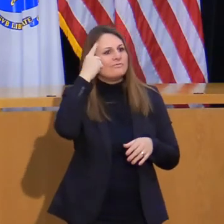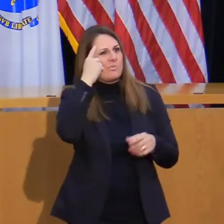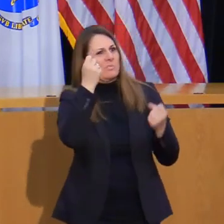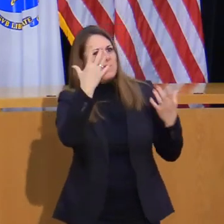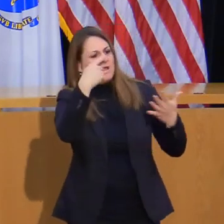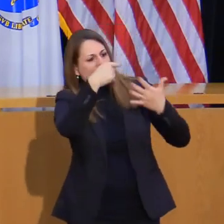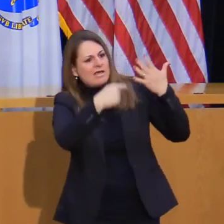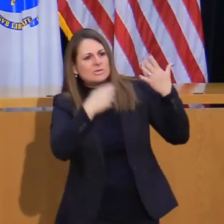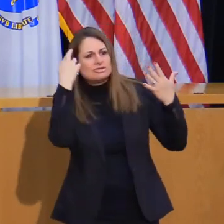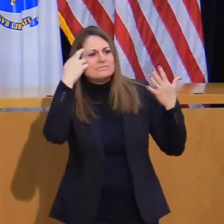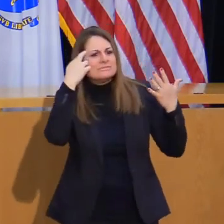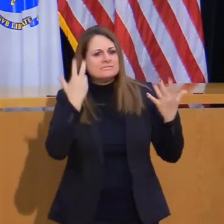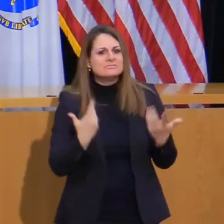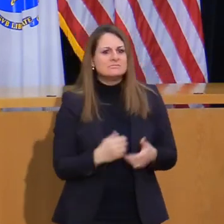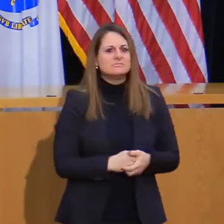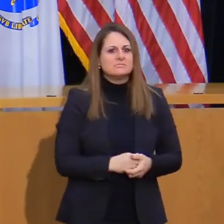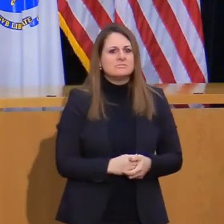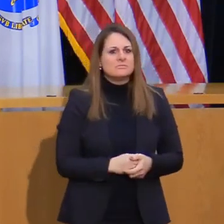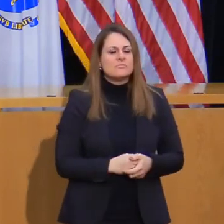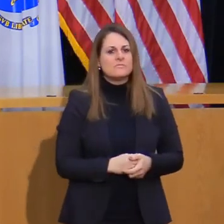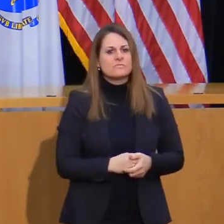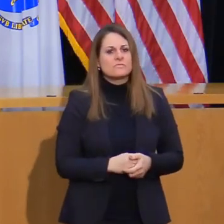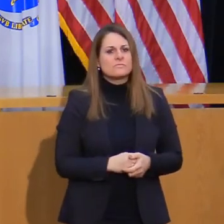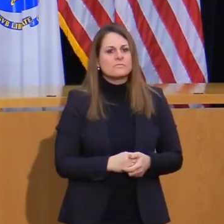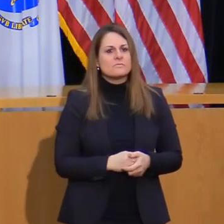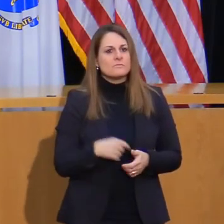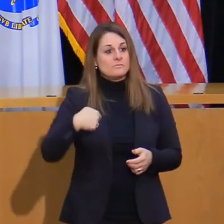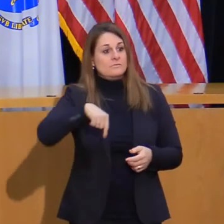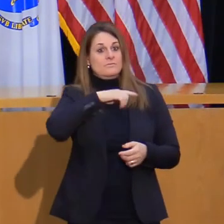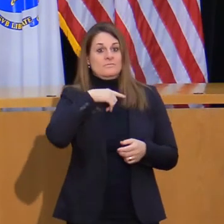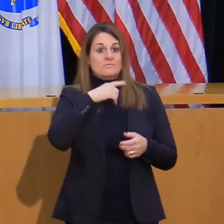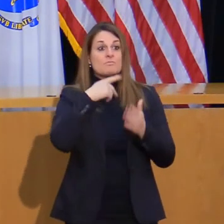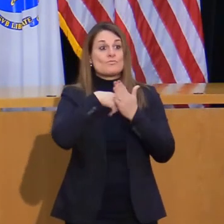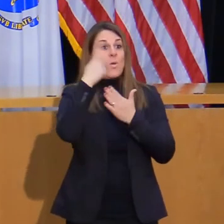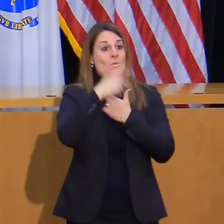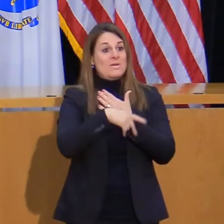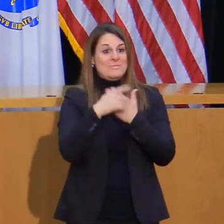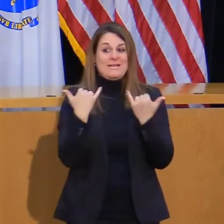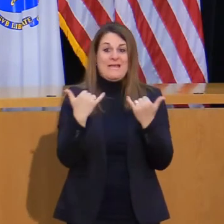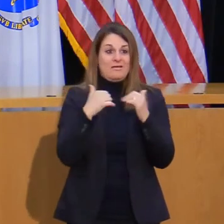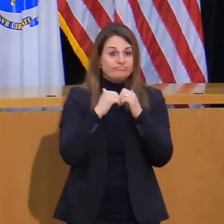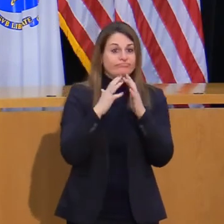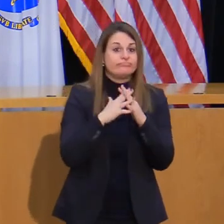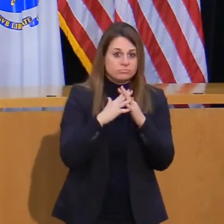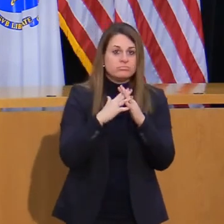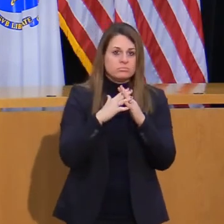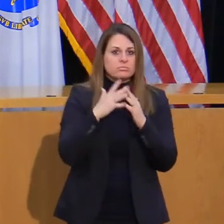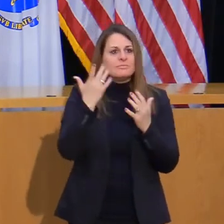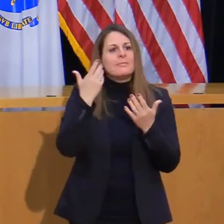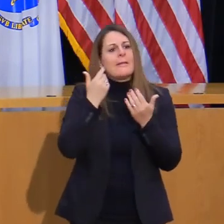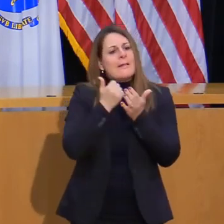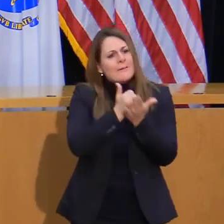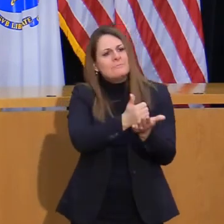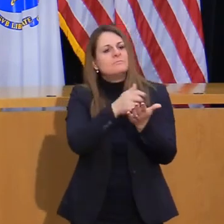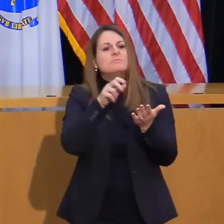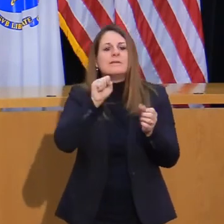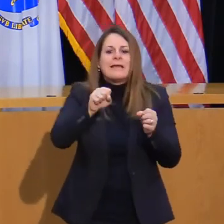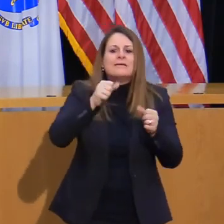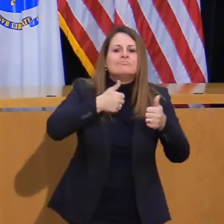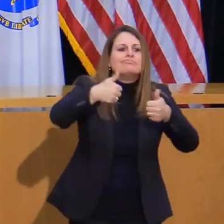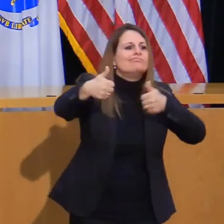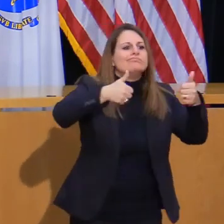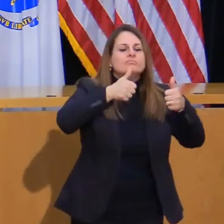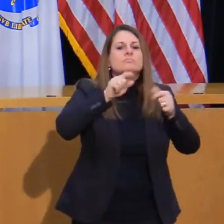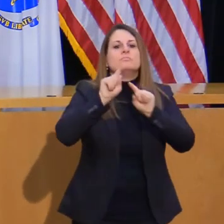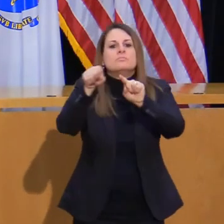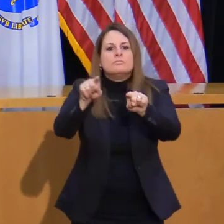homebound. The program is designed for individuals who have considerable difficulty and or require significant support to leave the home